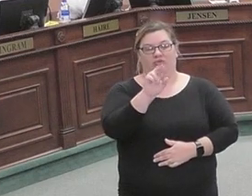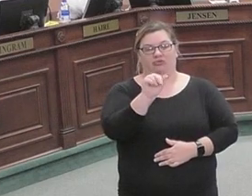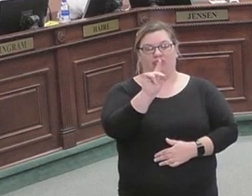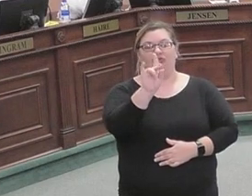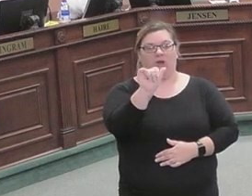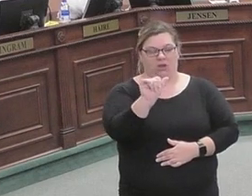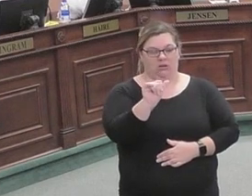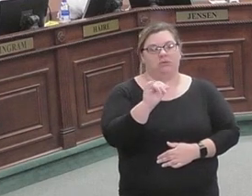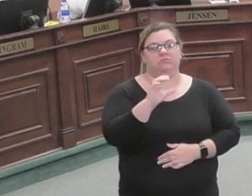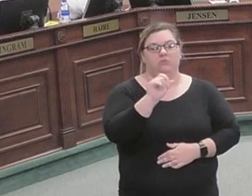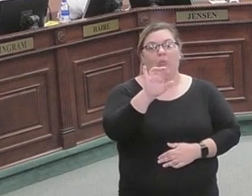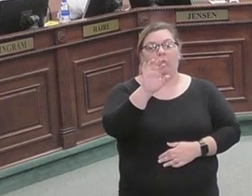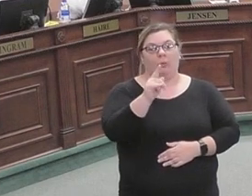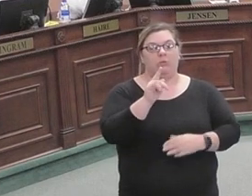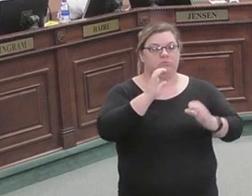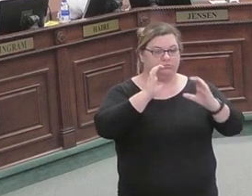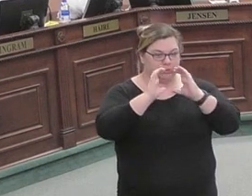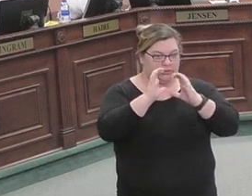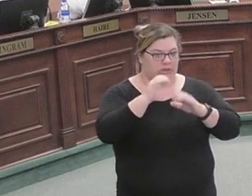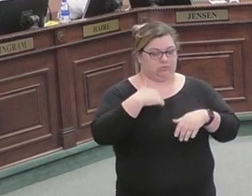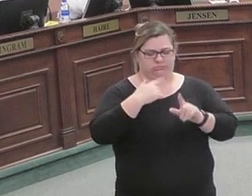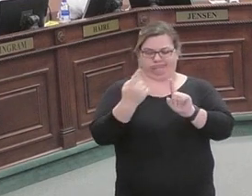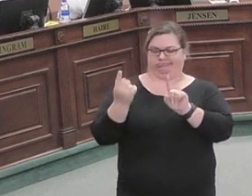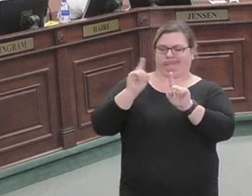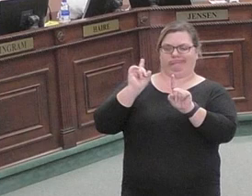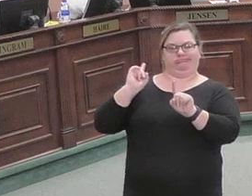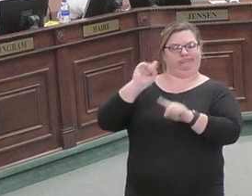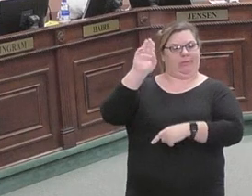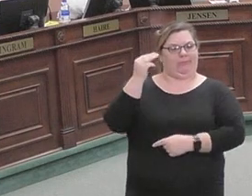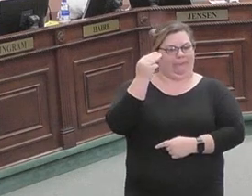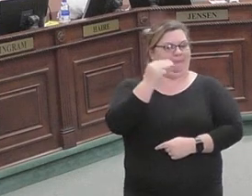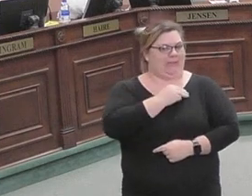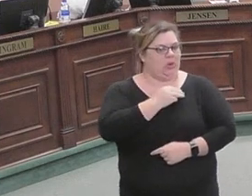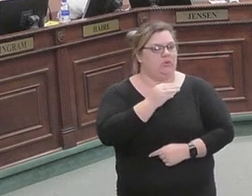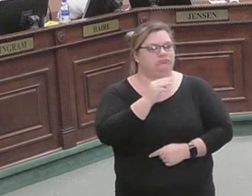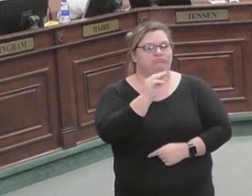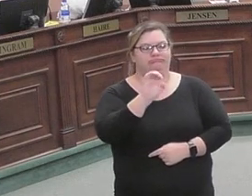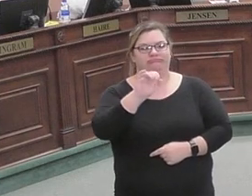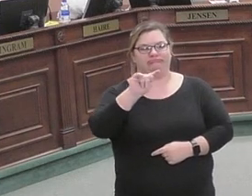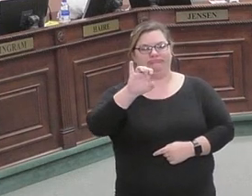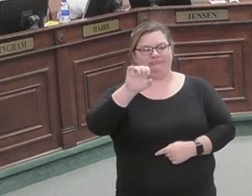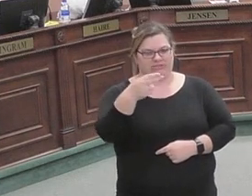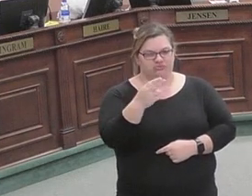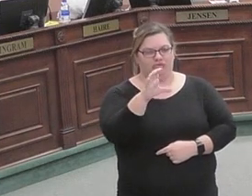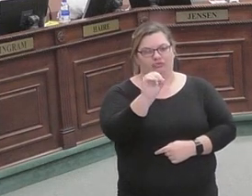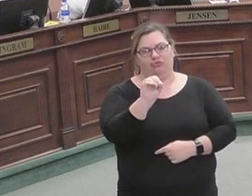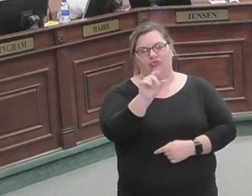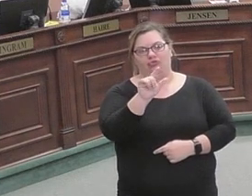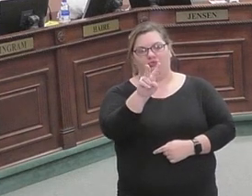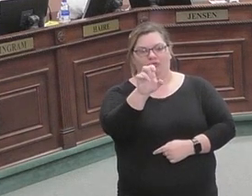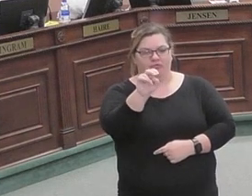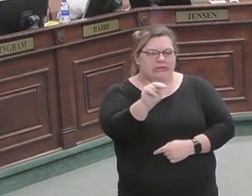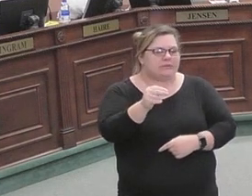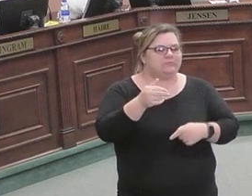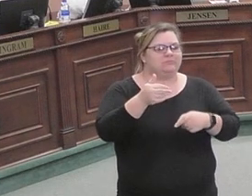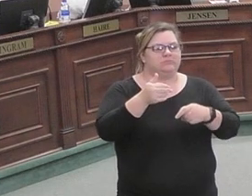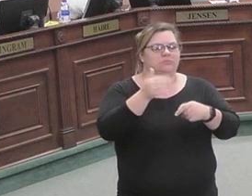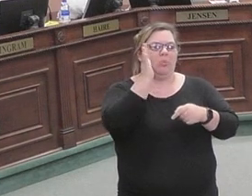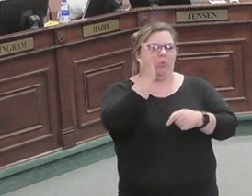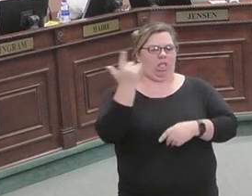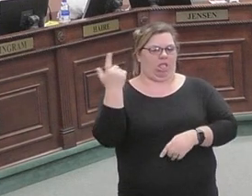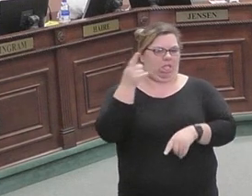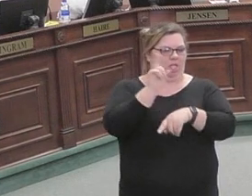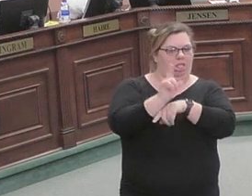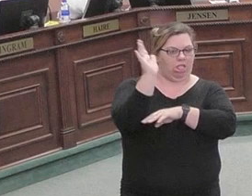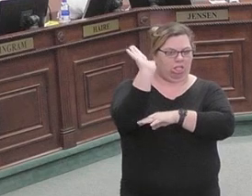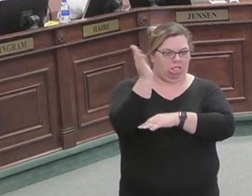City of Fayetteville. Behind me, Mayor Mitch Colvin, who's going to step up and share some remarks after I lay out a couple things here, if you just listen